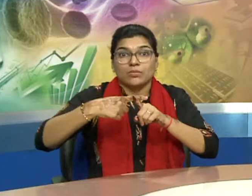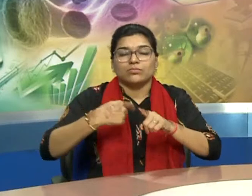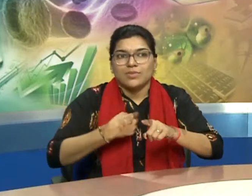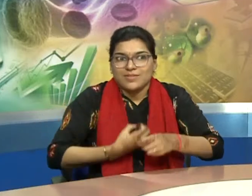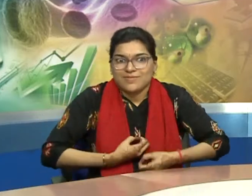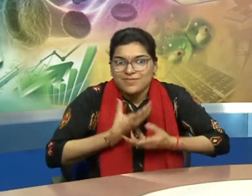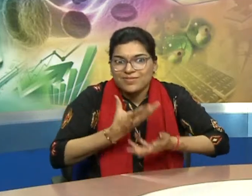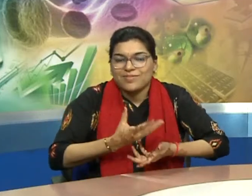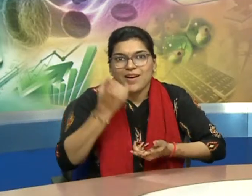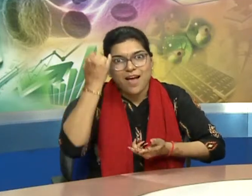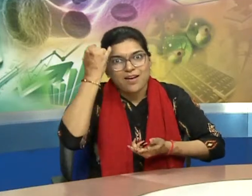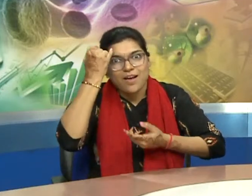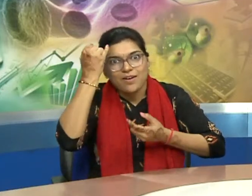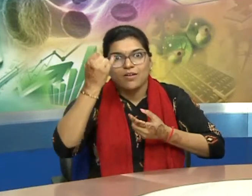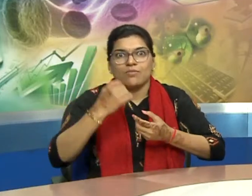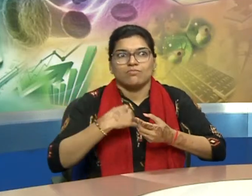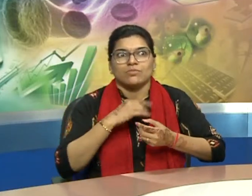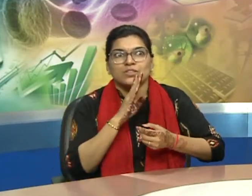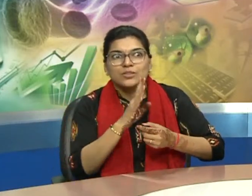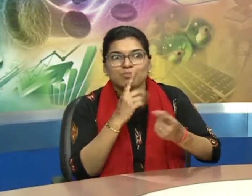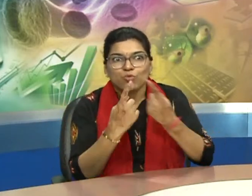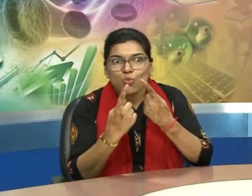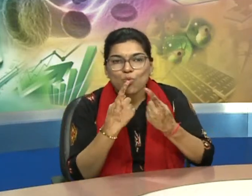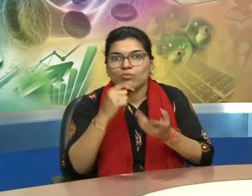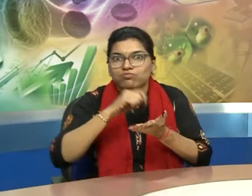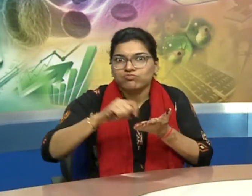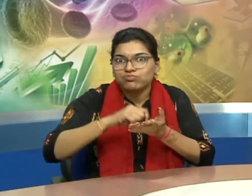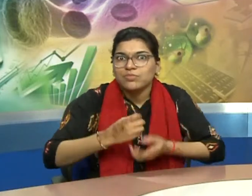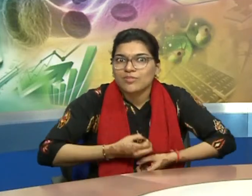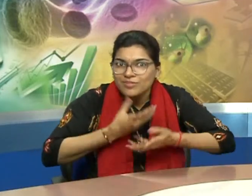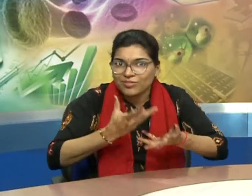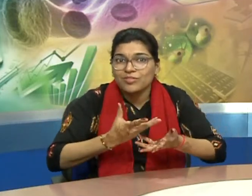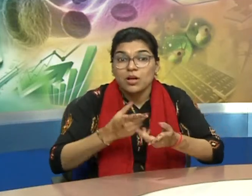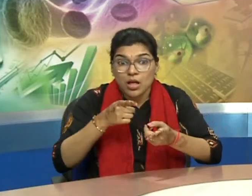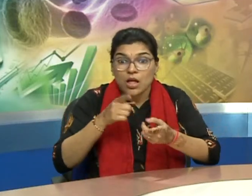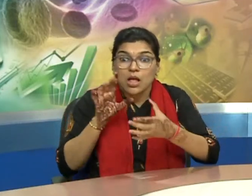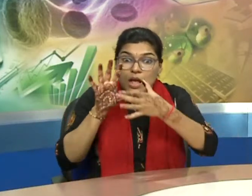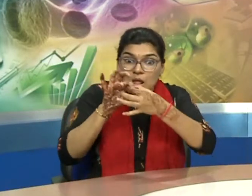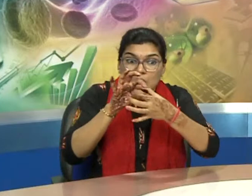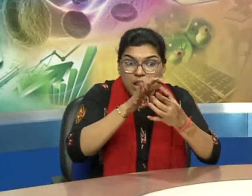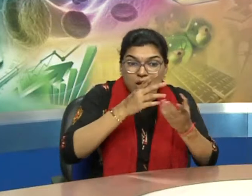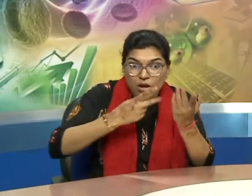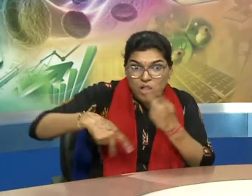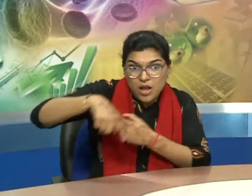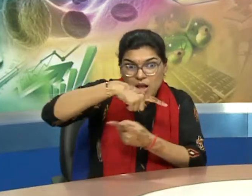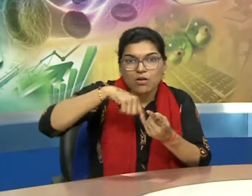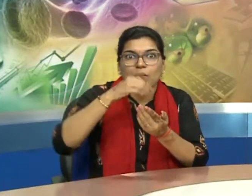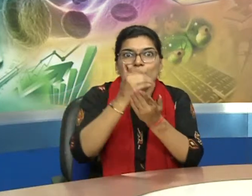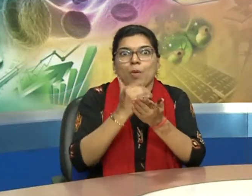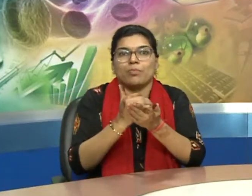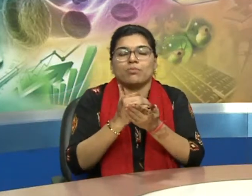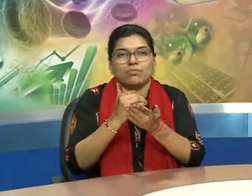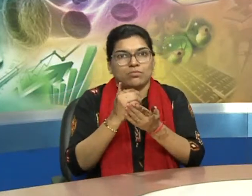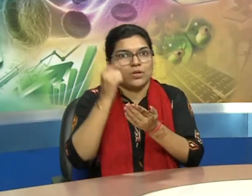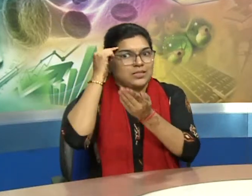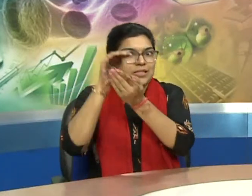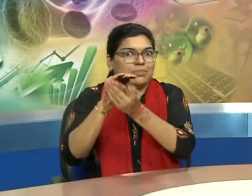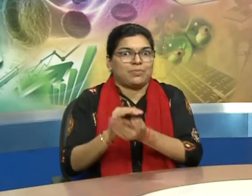then conservation of knowledges and ideas. This is the fourth main function. And then the